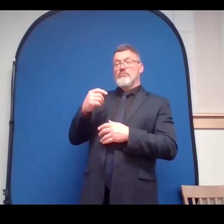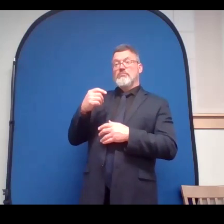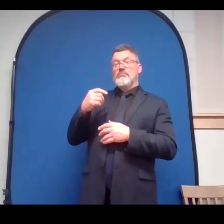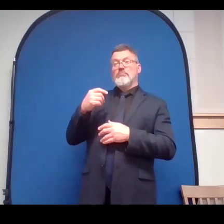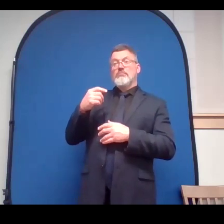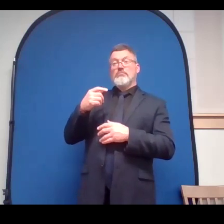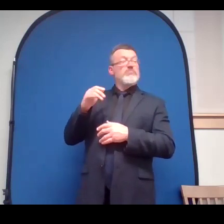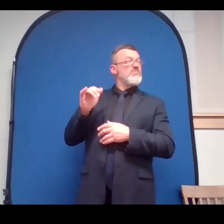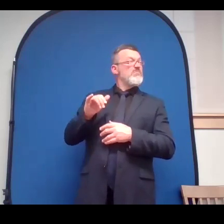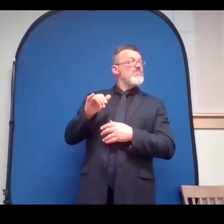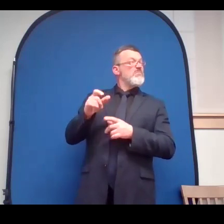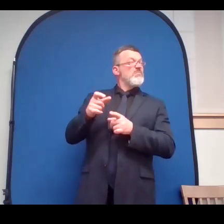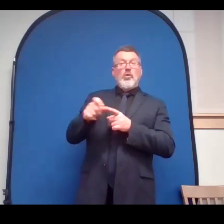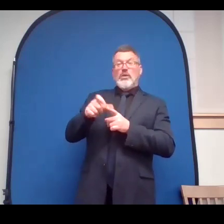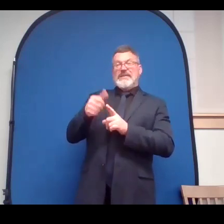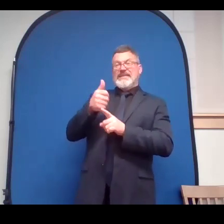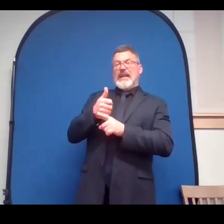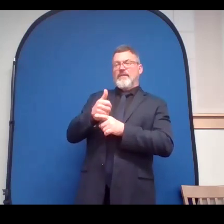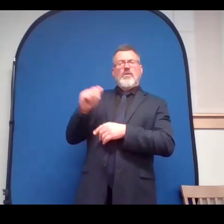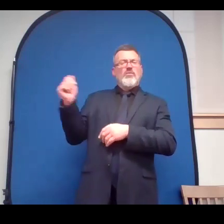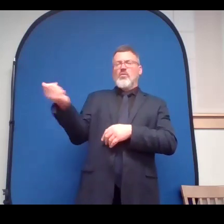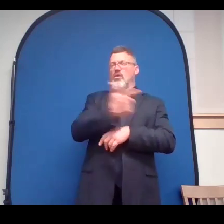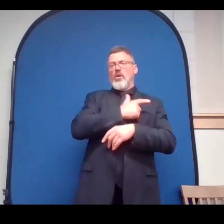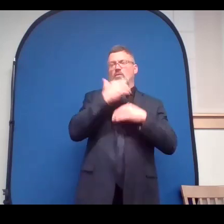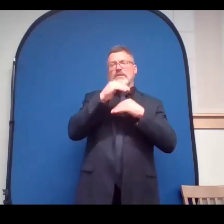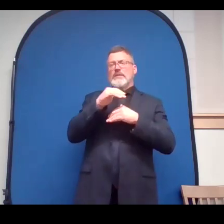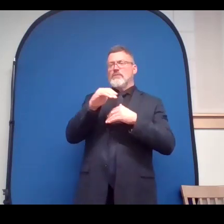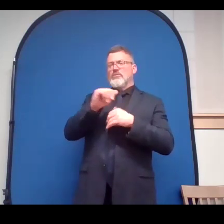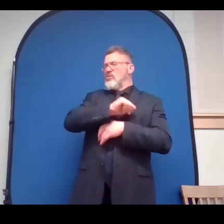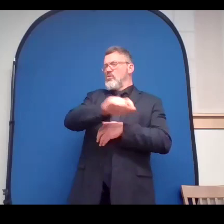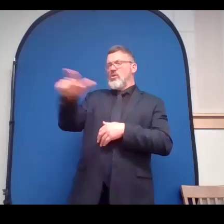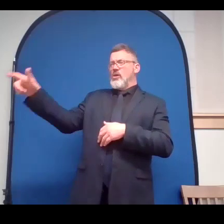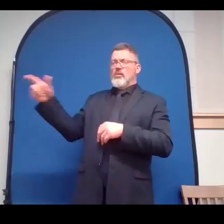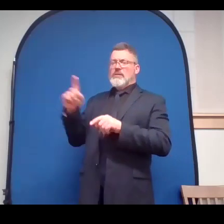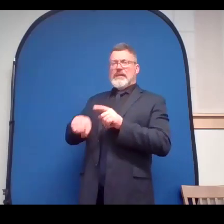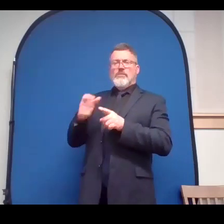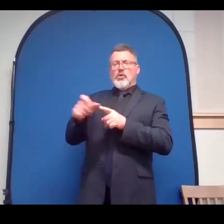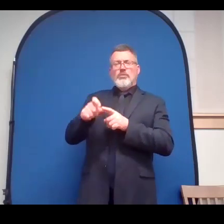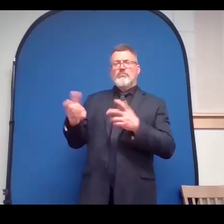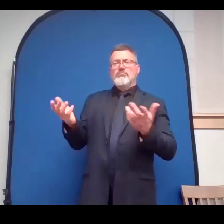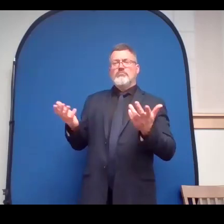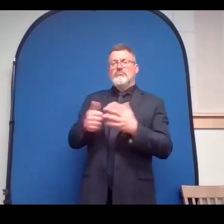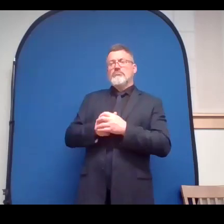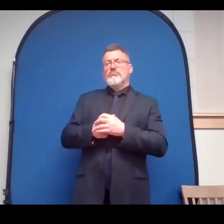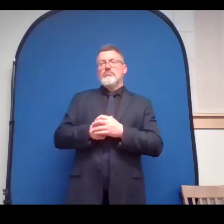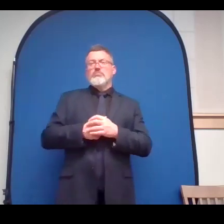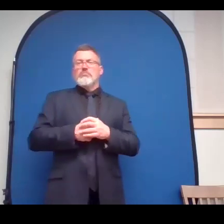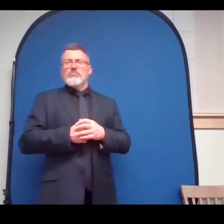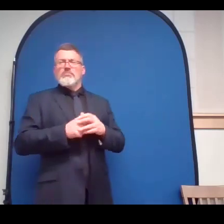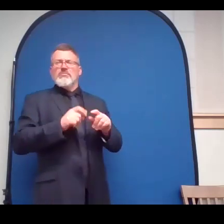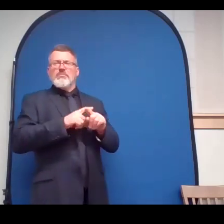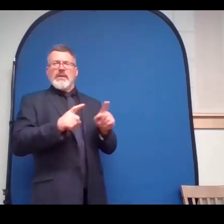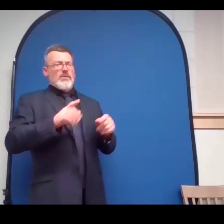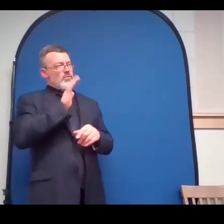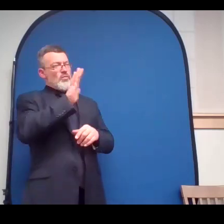was essentially restricted from that, sir. But at some point in time in your training, you wouldn't use